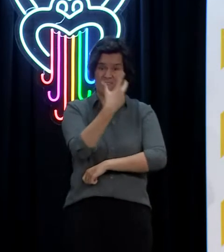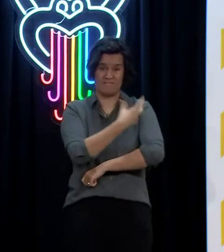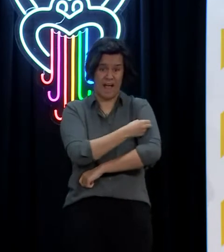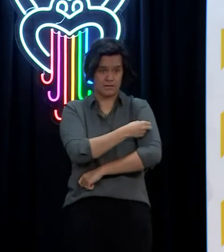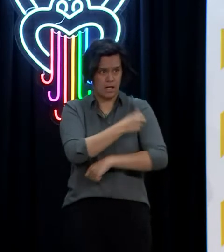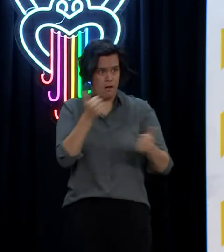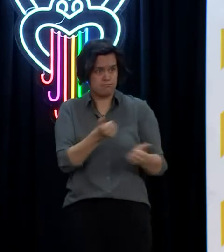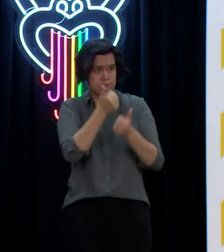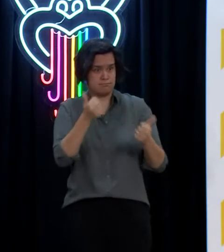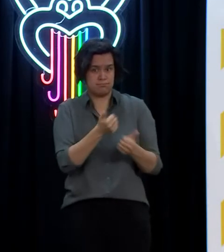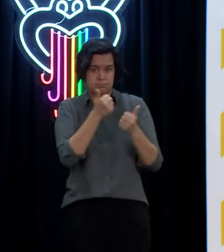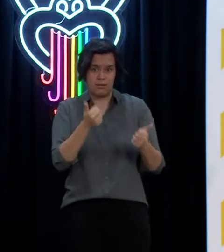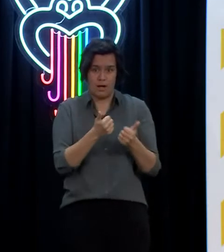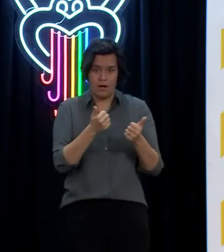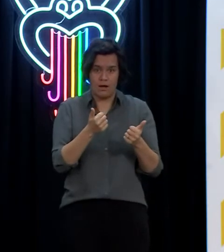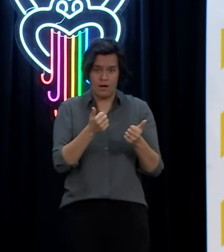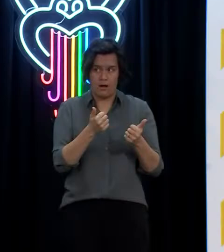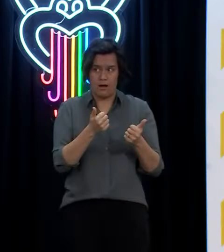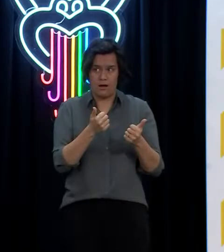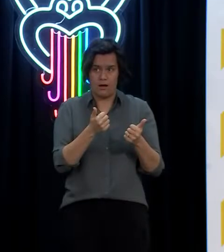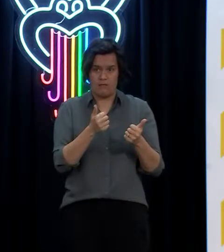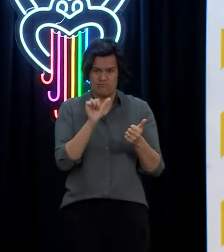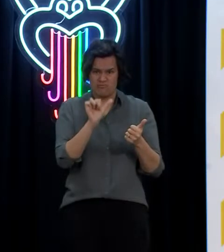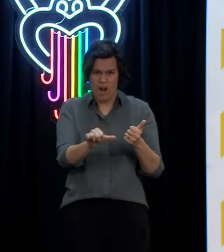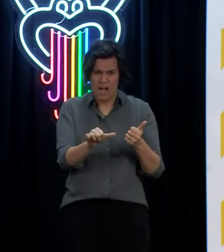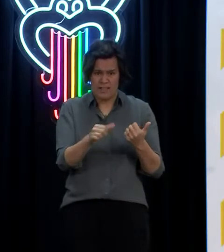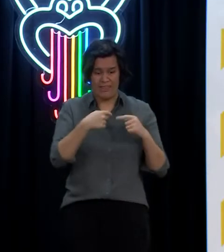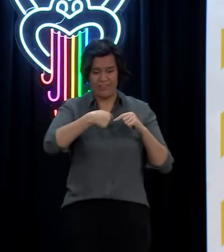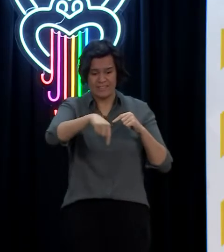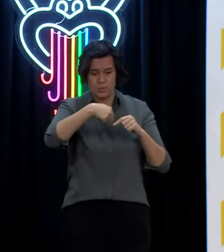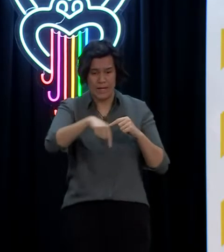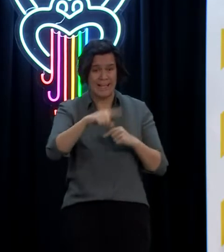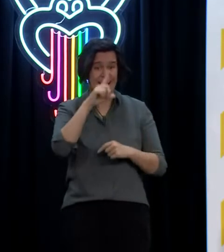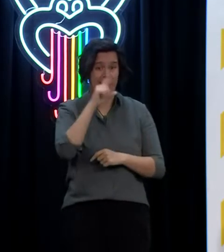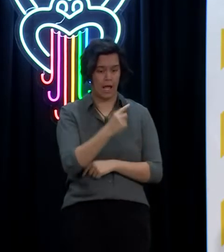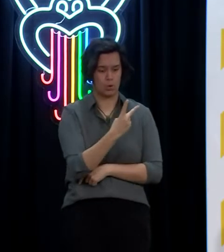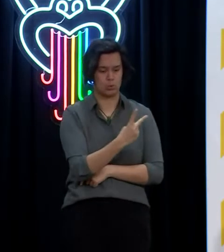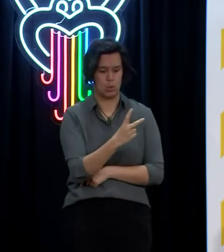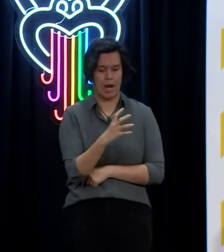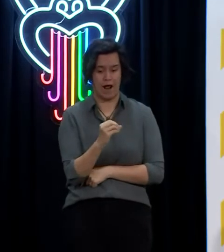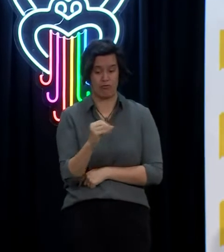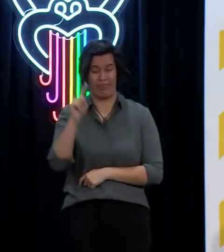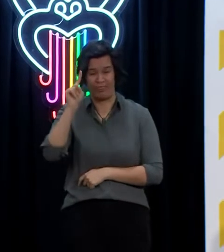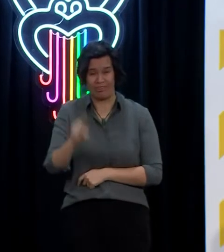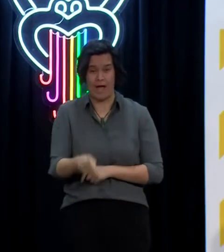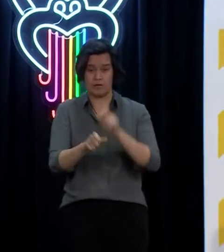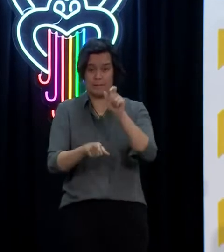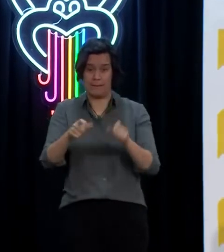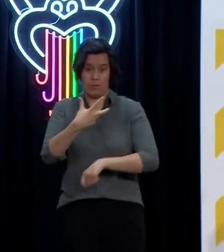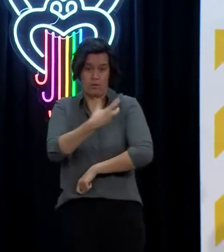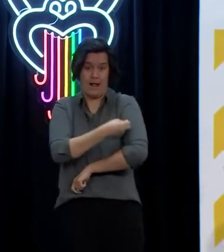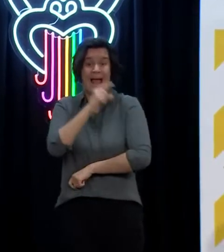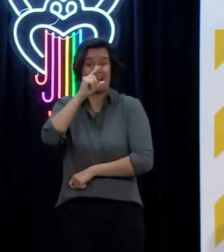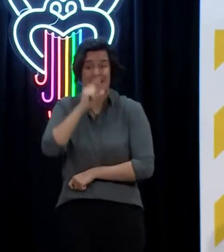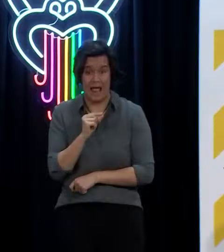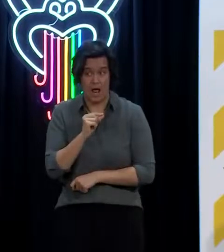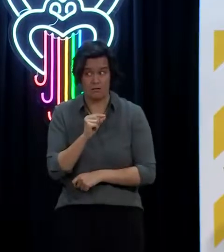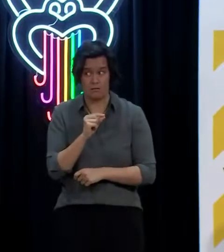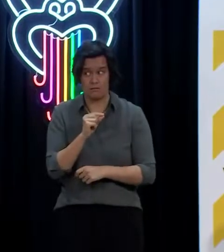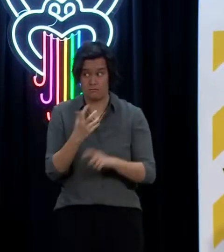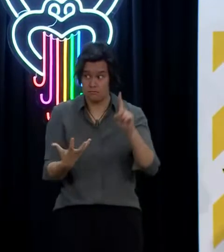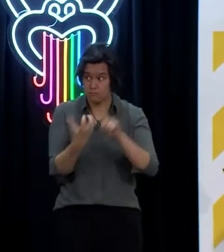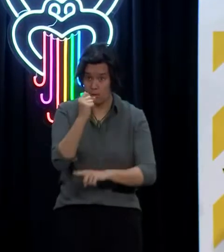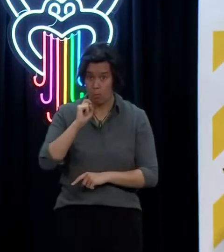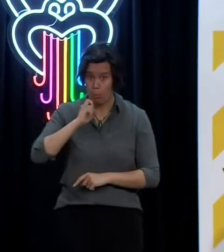was space for 200,000 people to get vaccinated this week. Is it on track to hit that target? And what will be your message to Auckland?